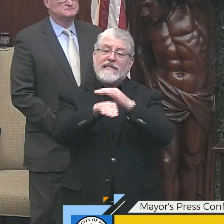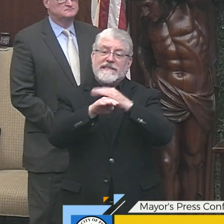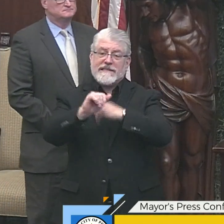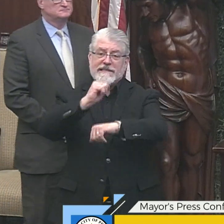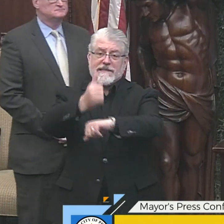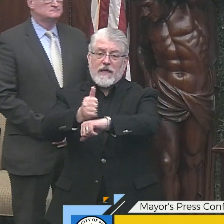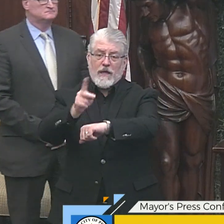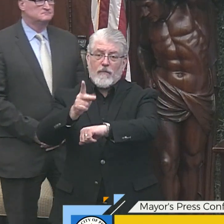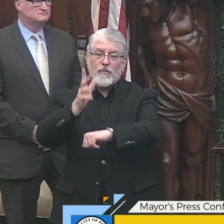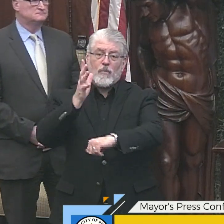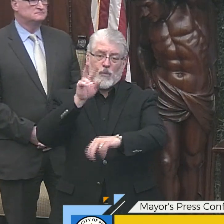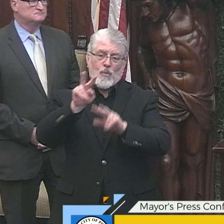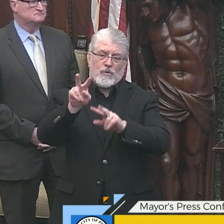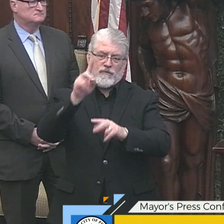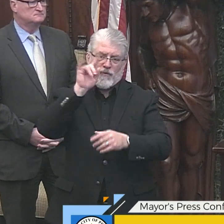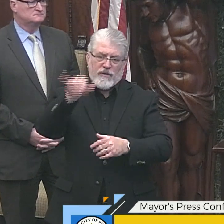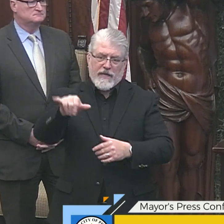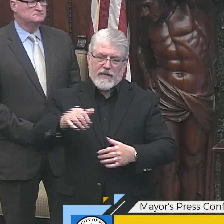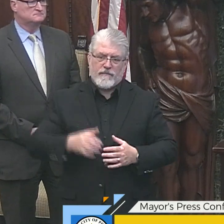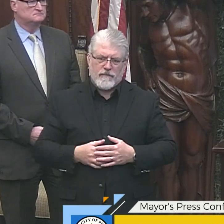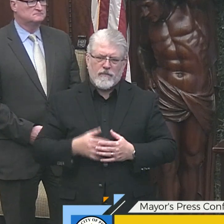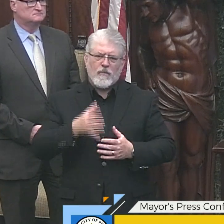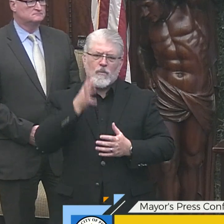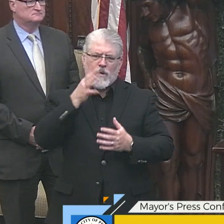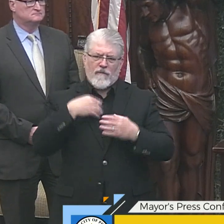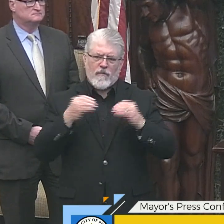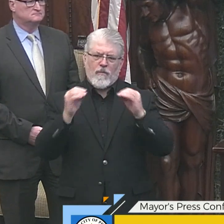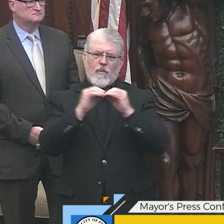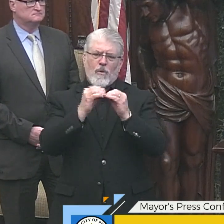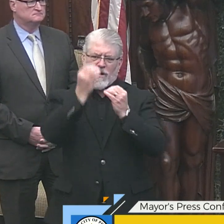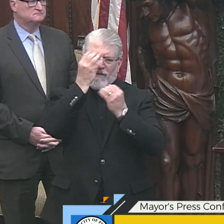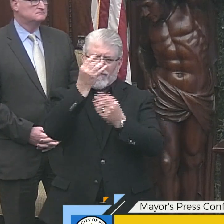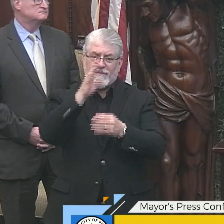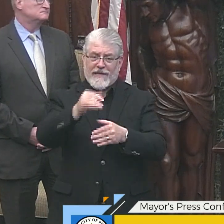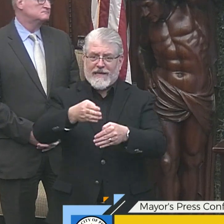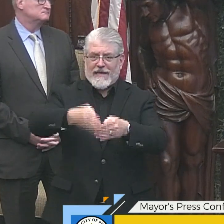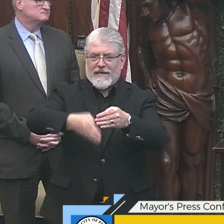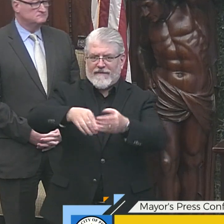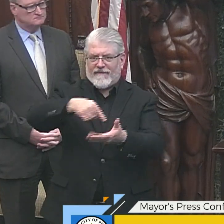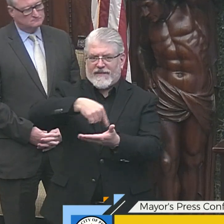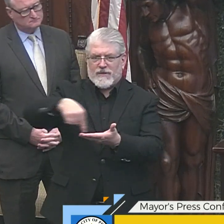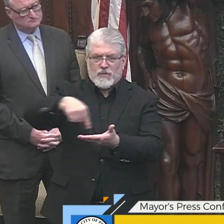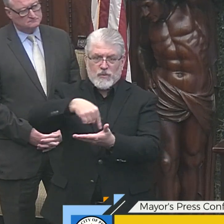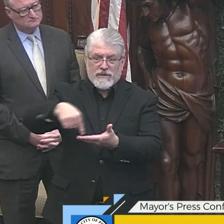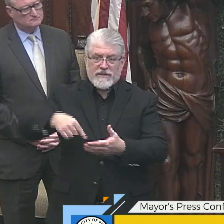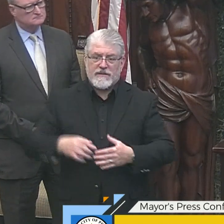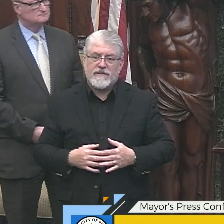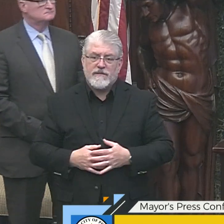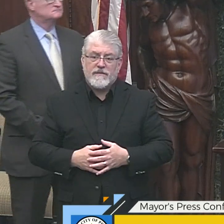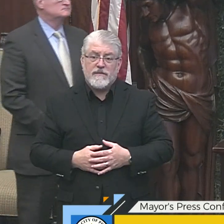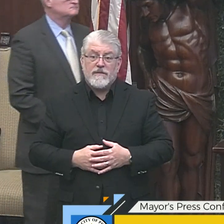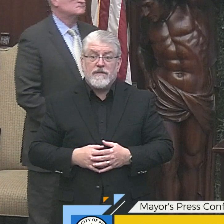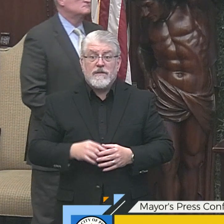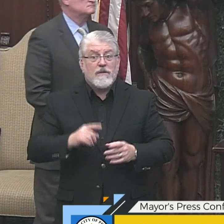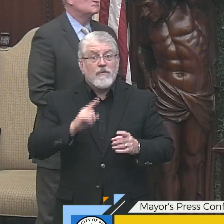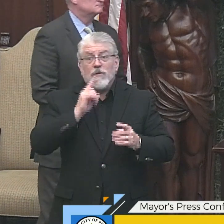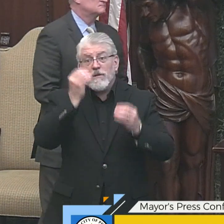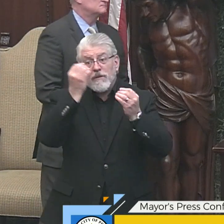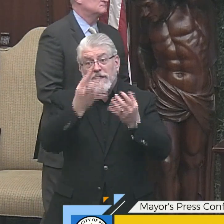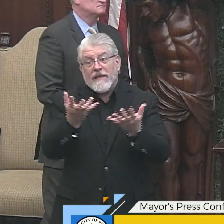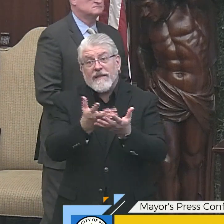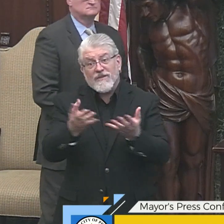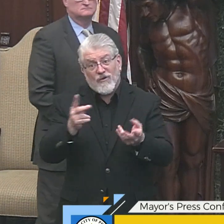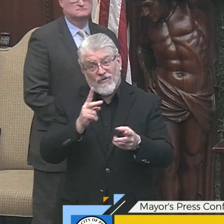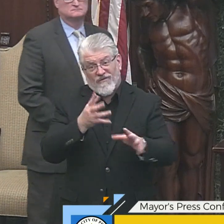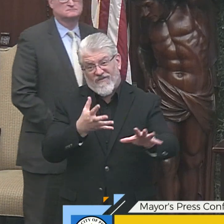information towards the end of the week on that. And I think this is a rapidly evolving situation on the federal and state level as well. And so I think our hope is to be